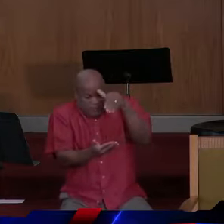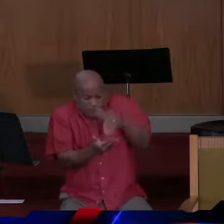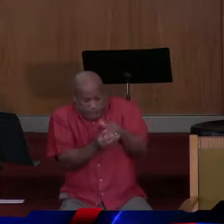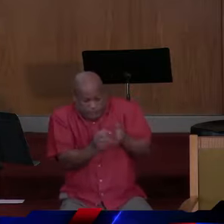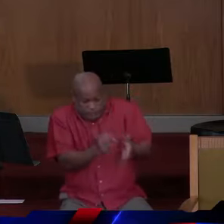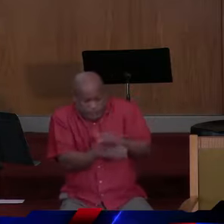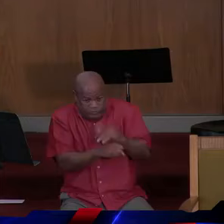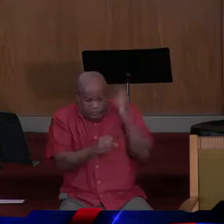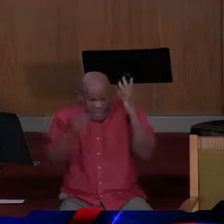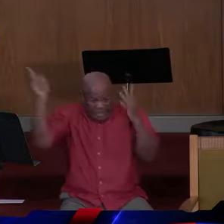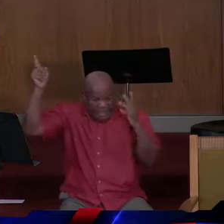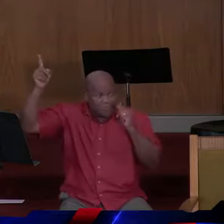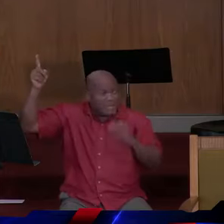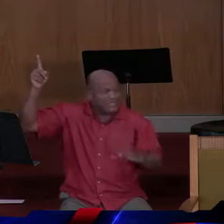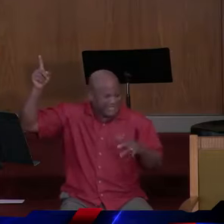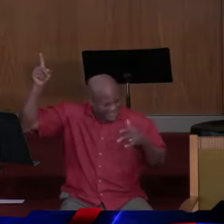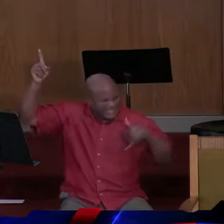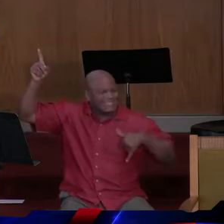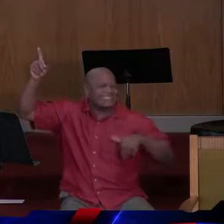who blesses still blesses.